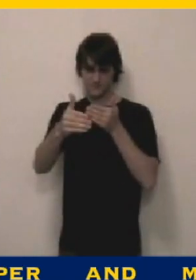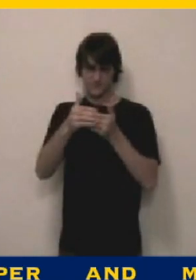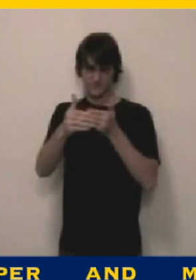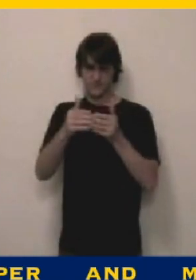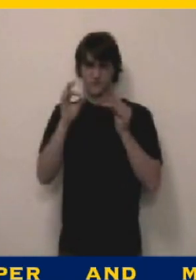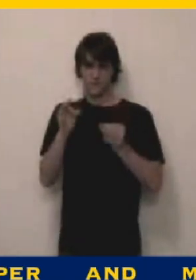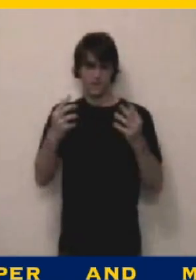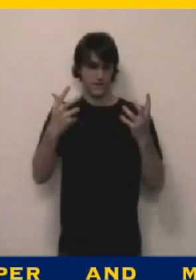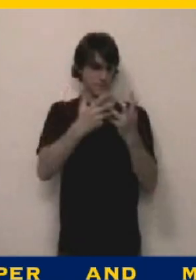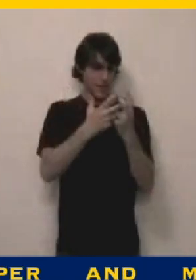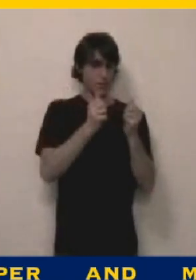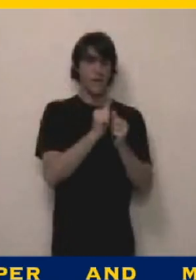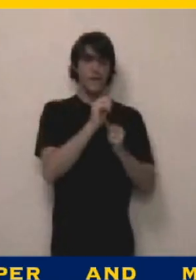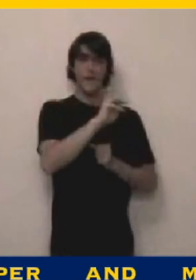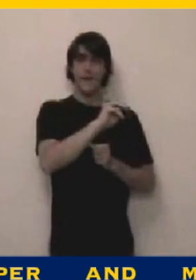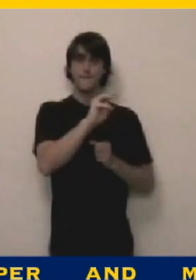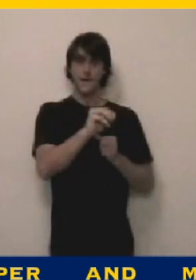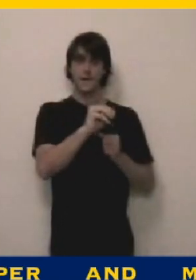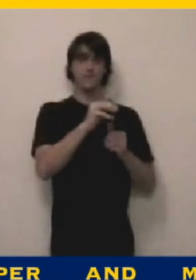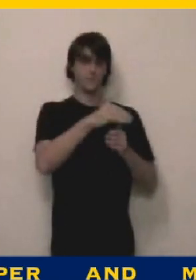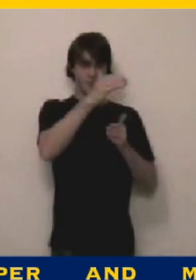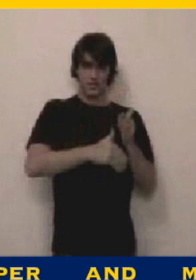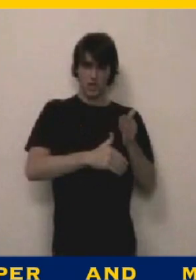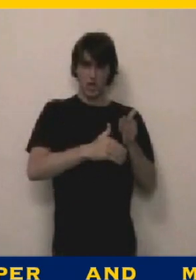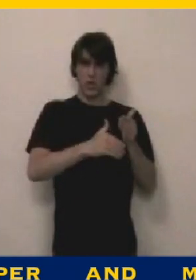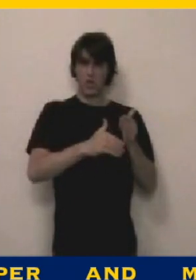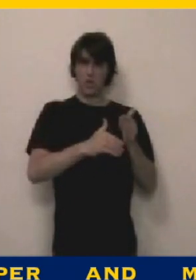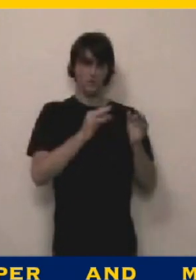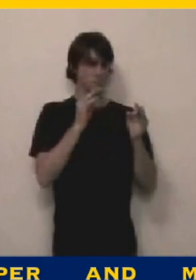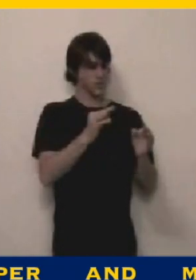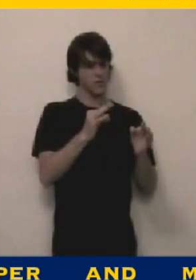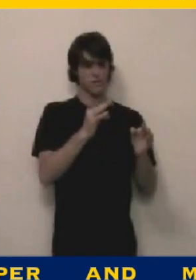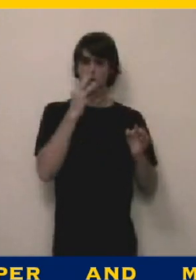much deeper, and more intellectually troubling problems.